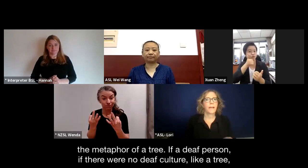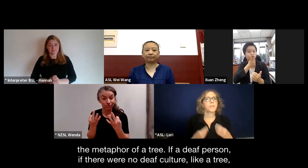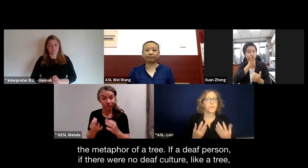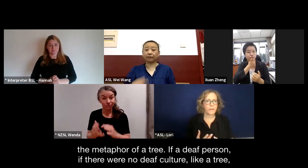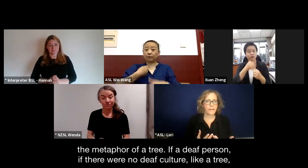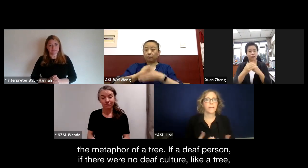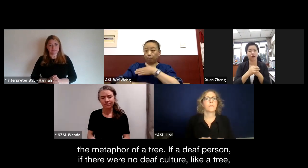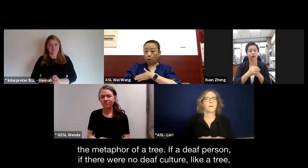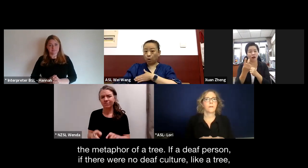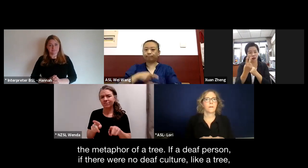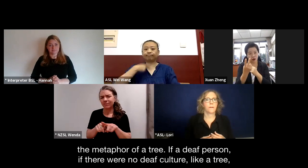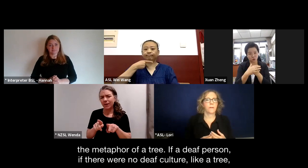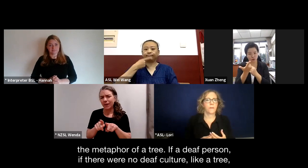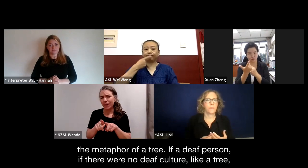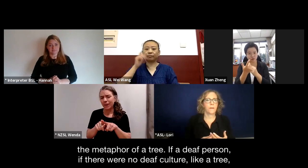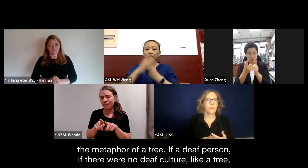like a tree,